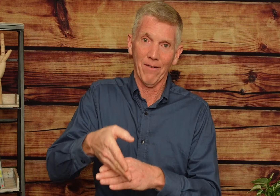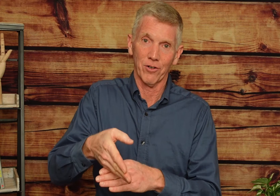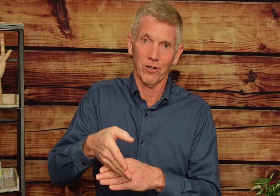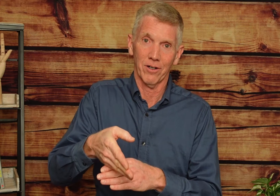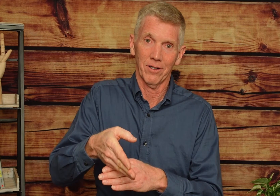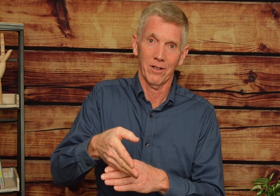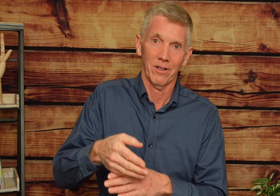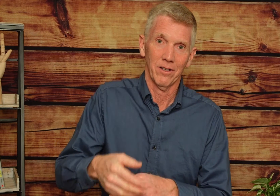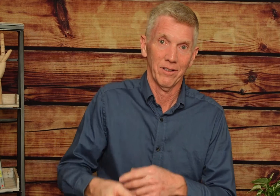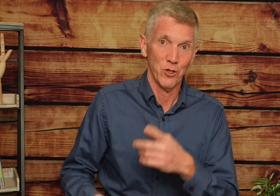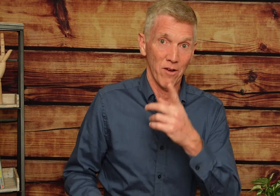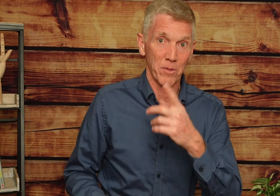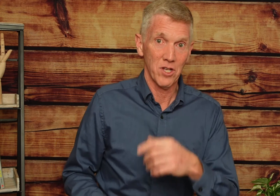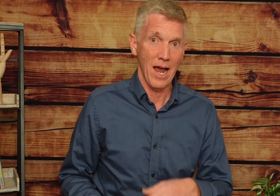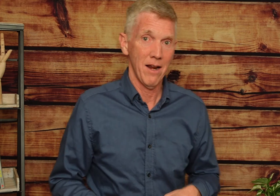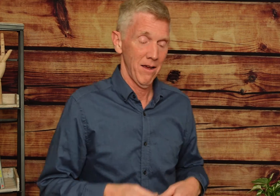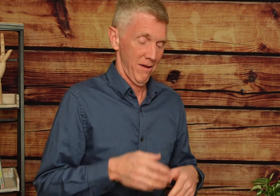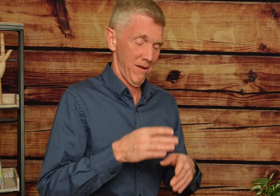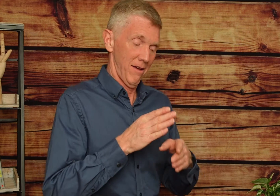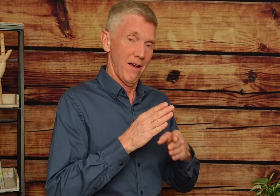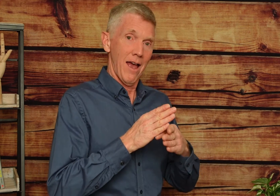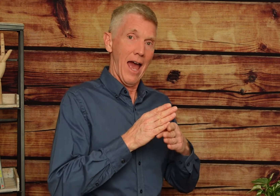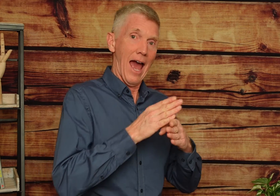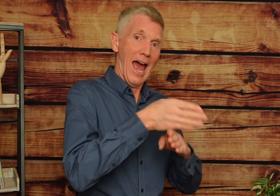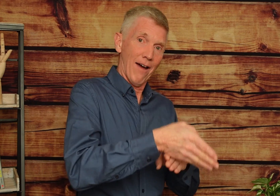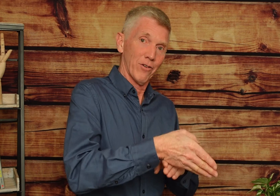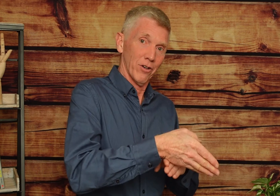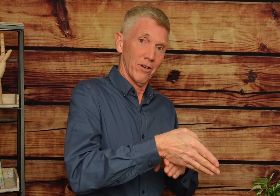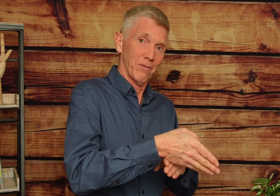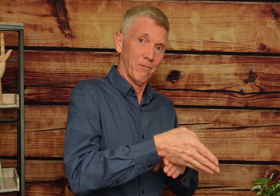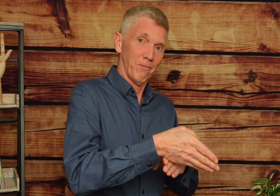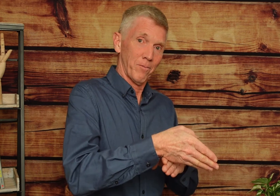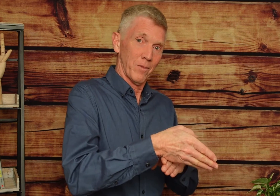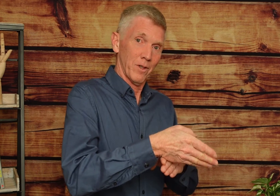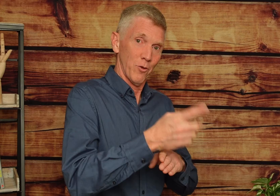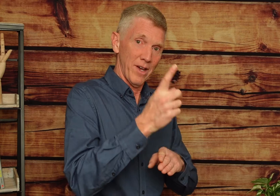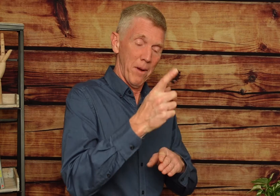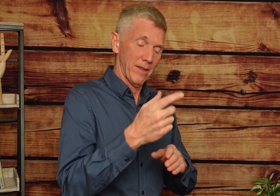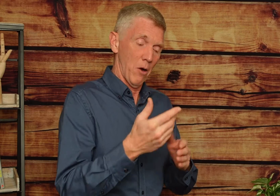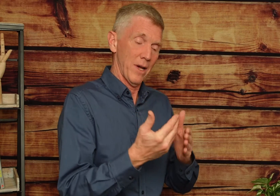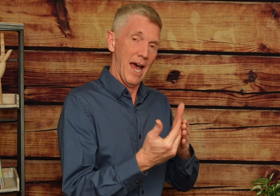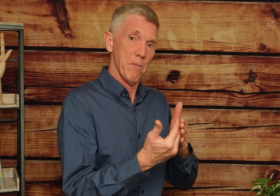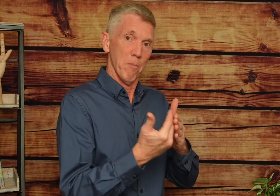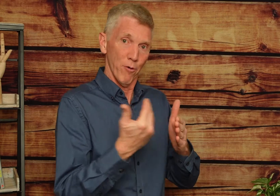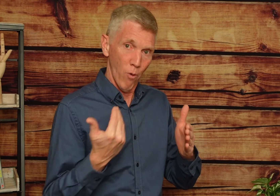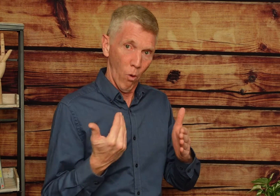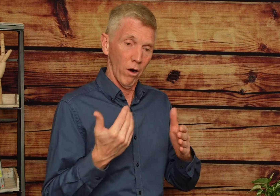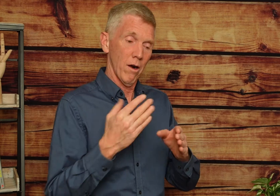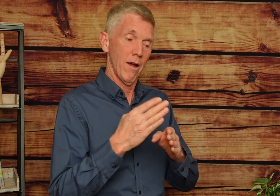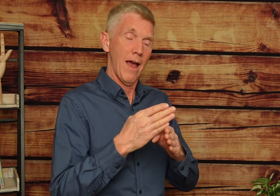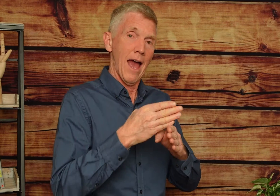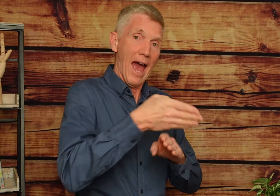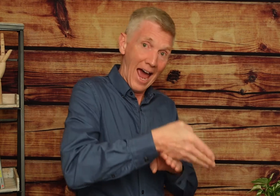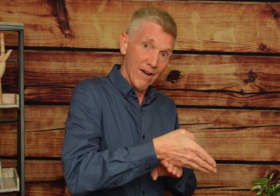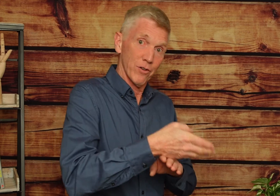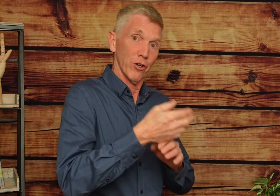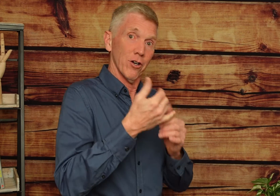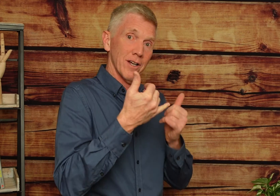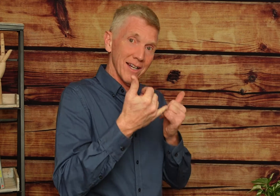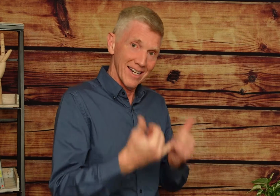After. Let's do that from the side. After. So think about that. We had before, after, now.